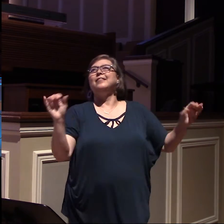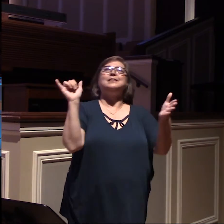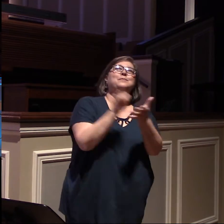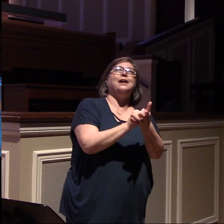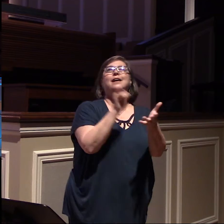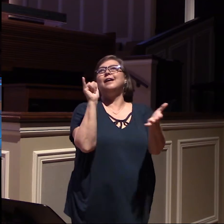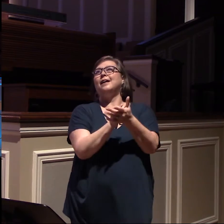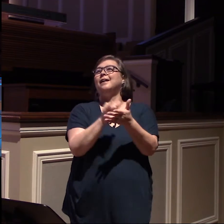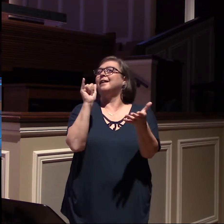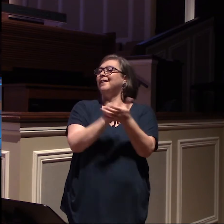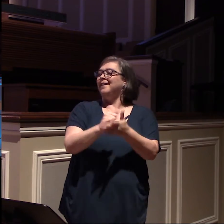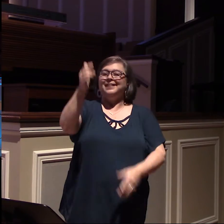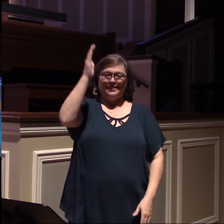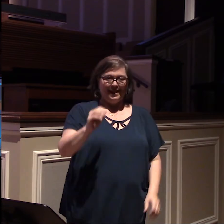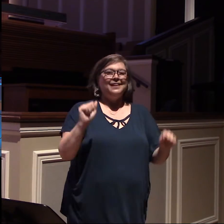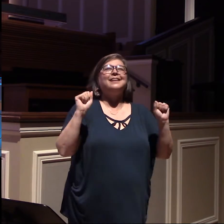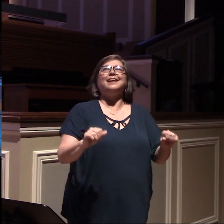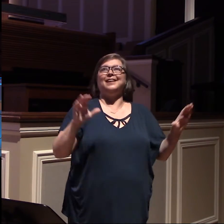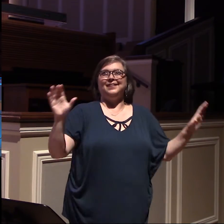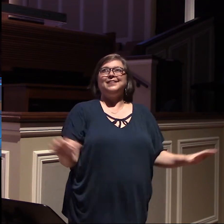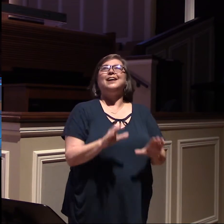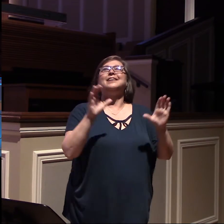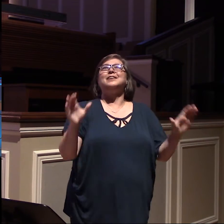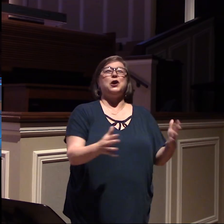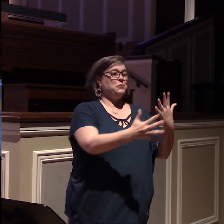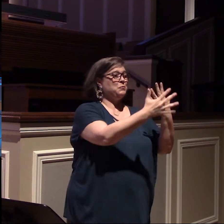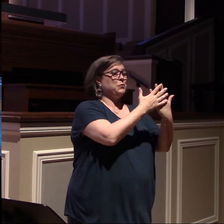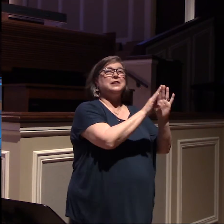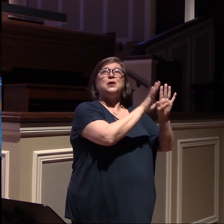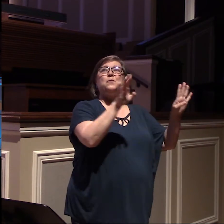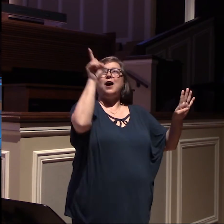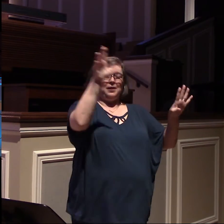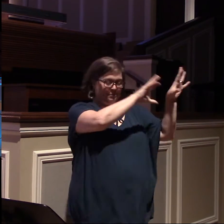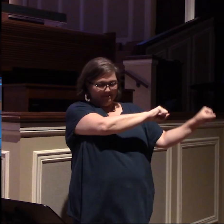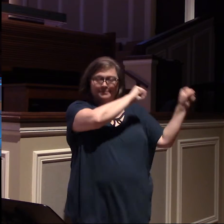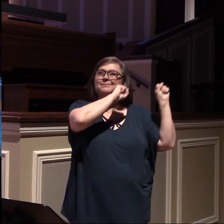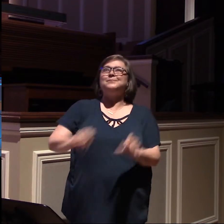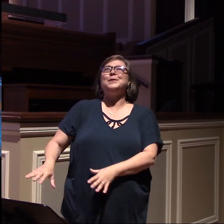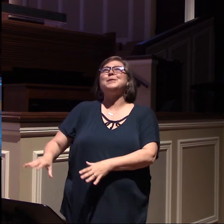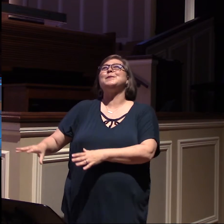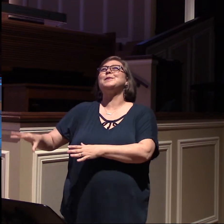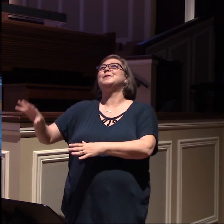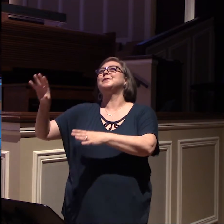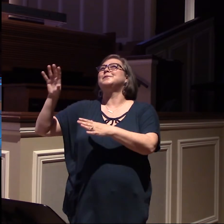Nothing that our God can't do. There's not a prison wall He can't break